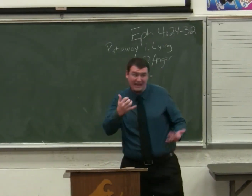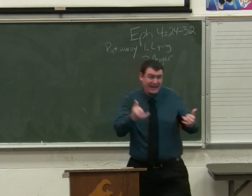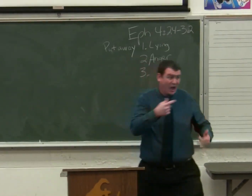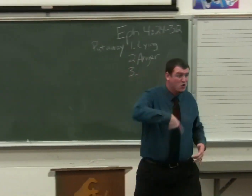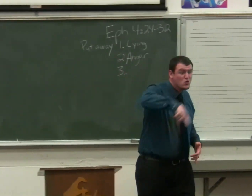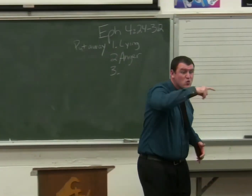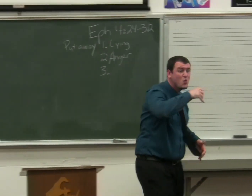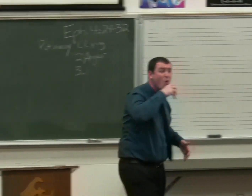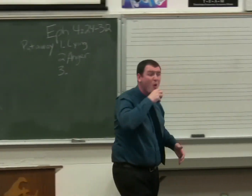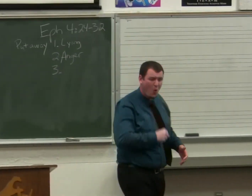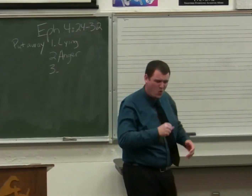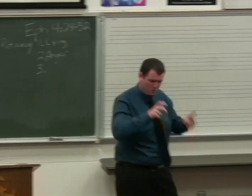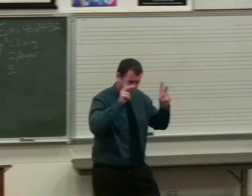always consequences.